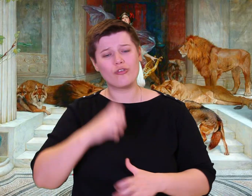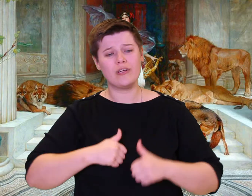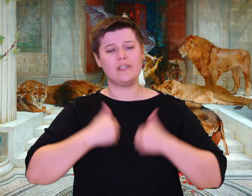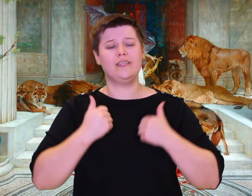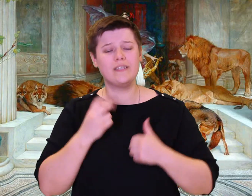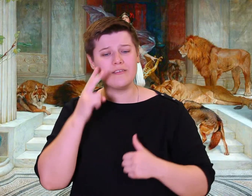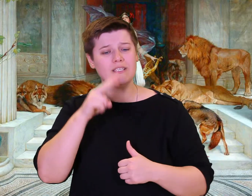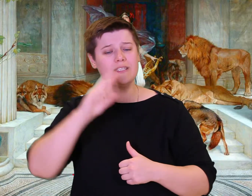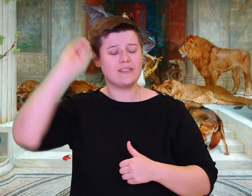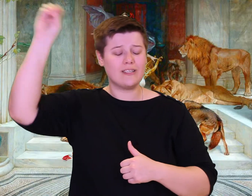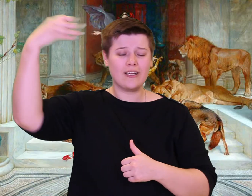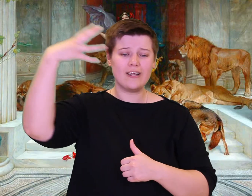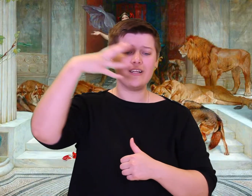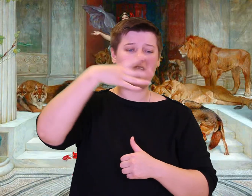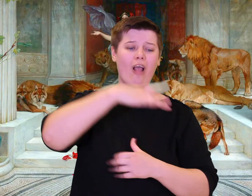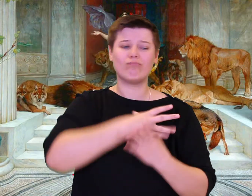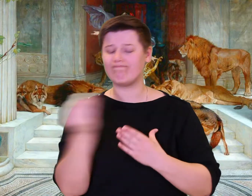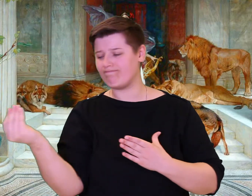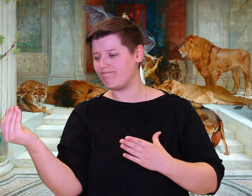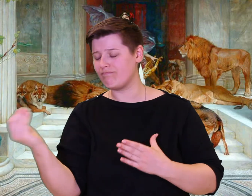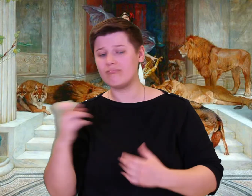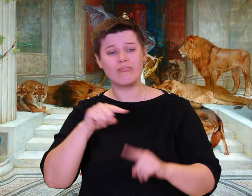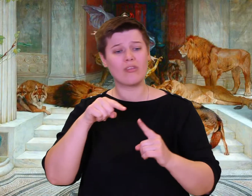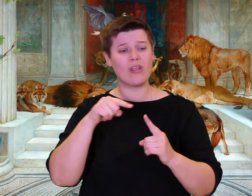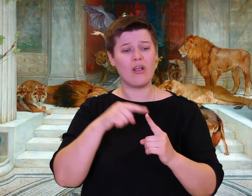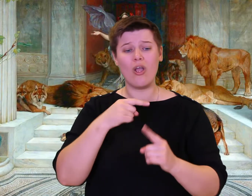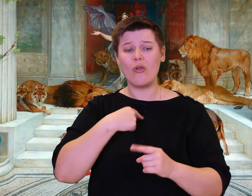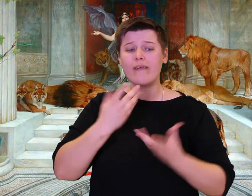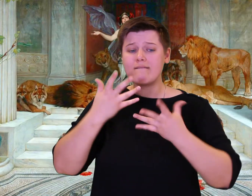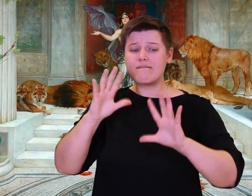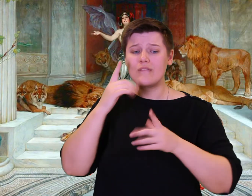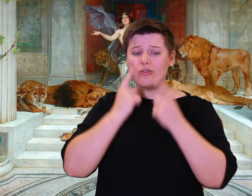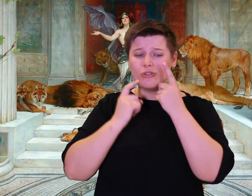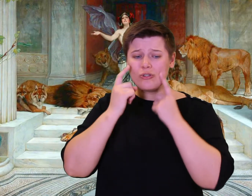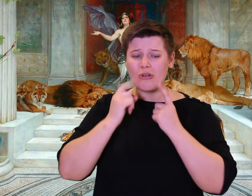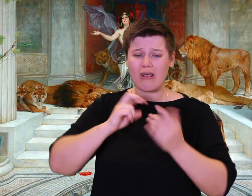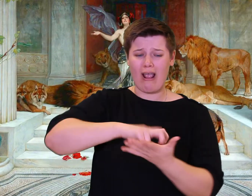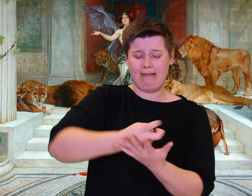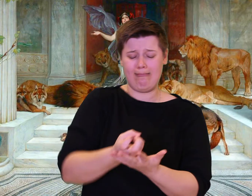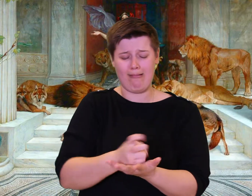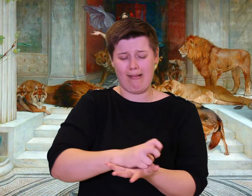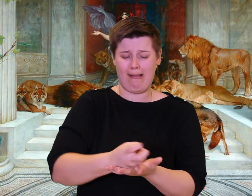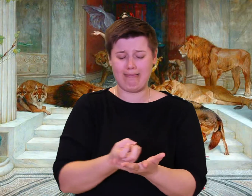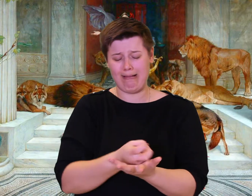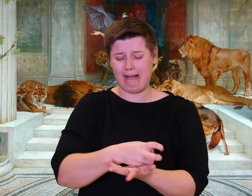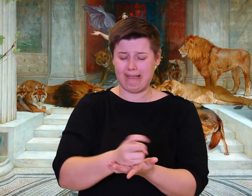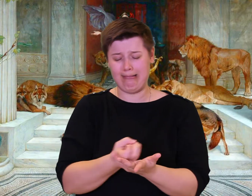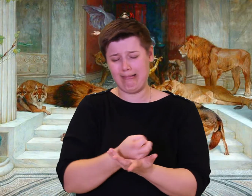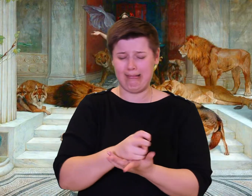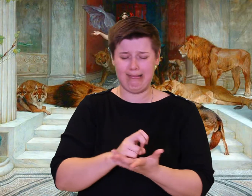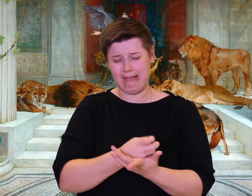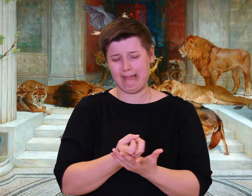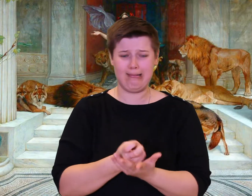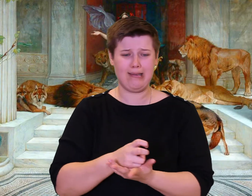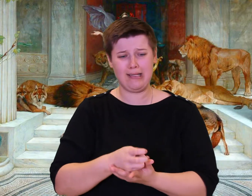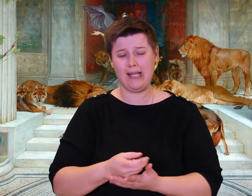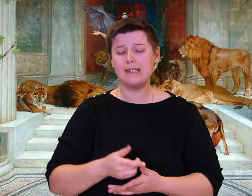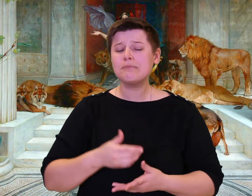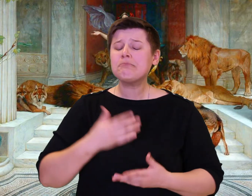And she answered, Laertes' son, great King Odysseus, master of every challenge, you need not remain here in my